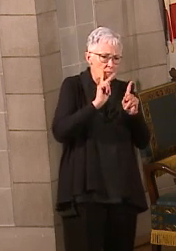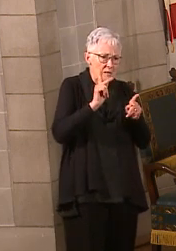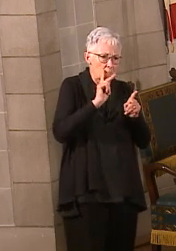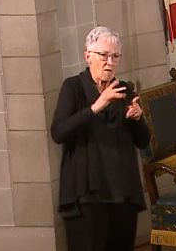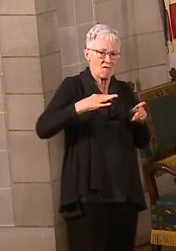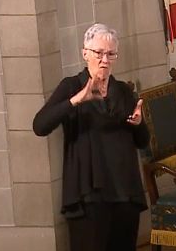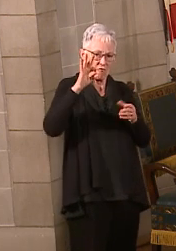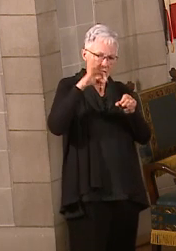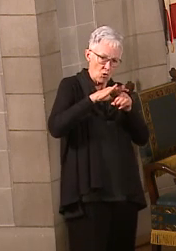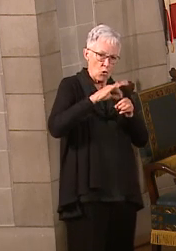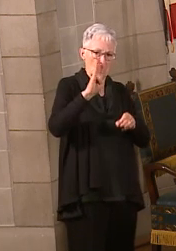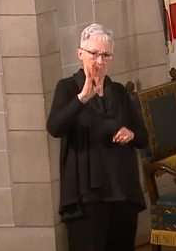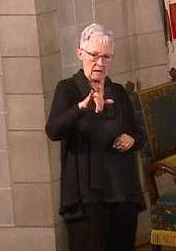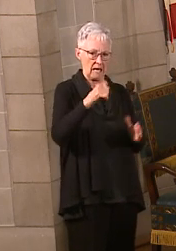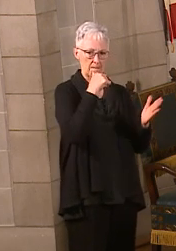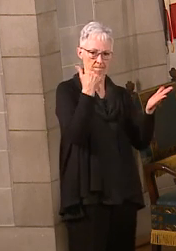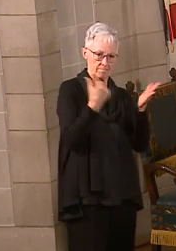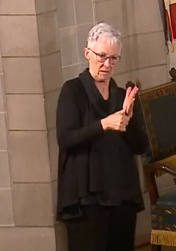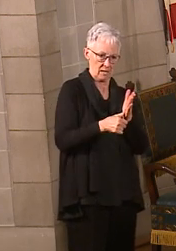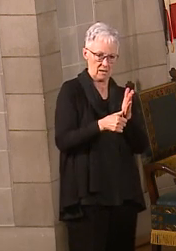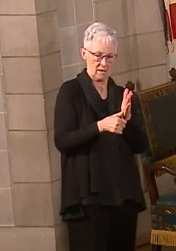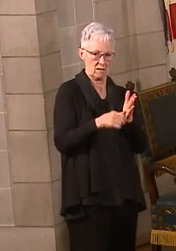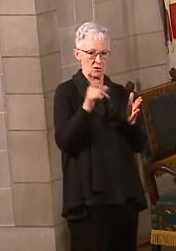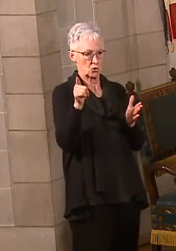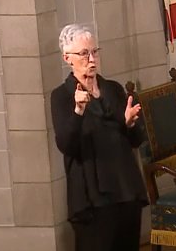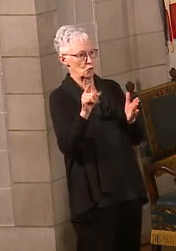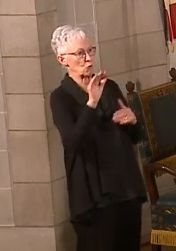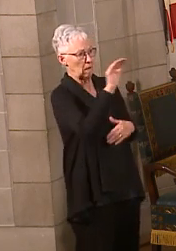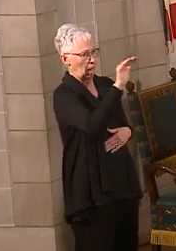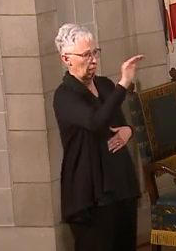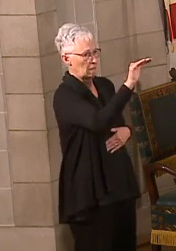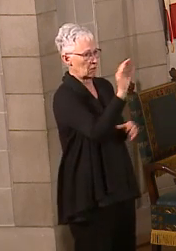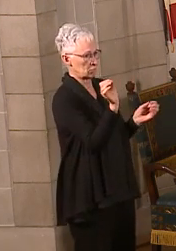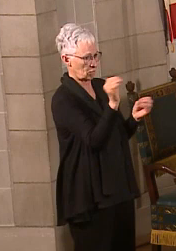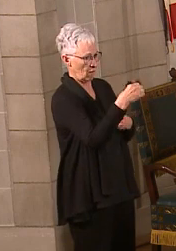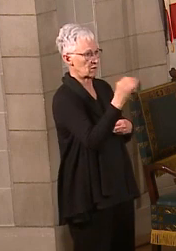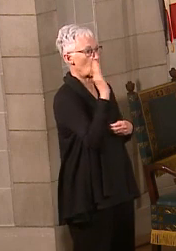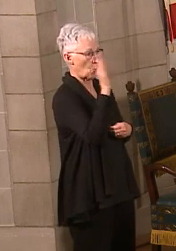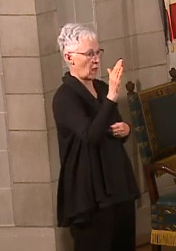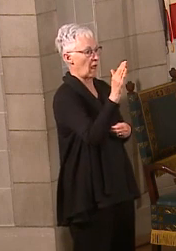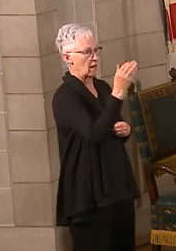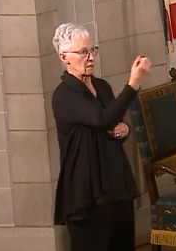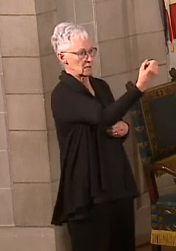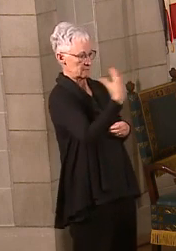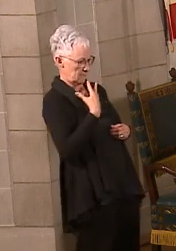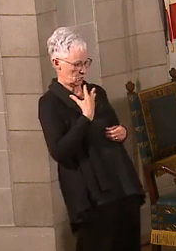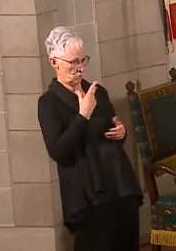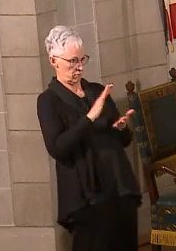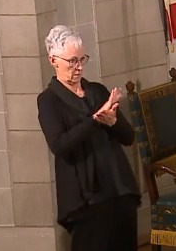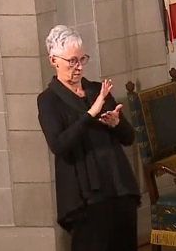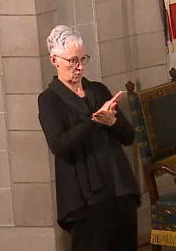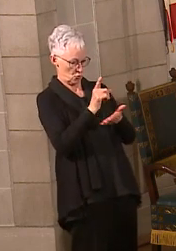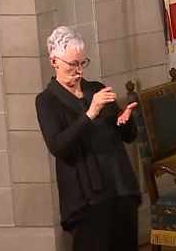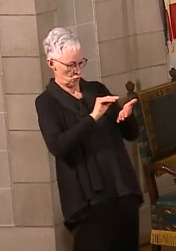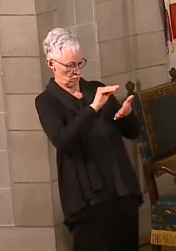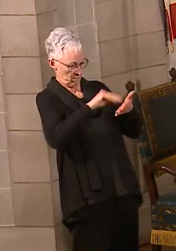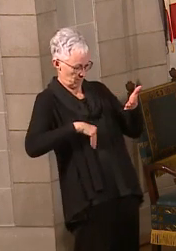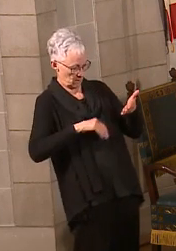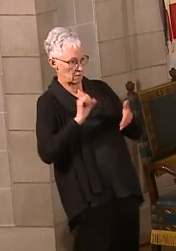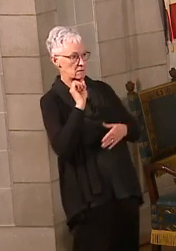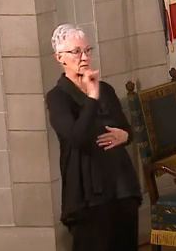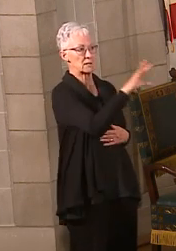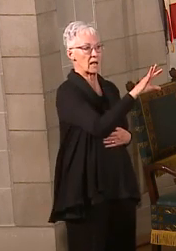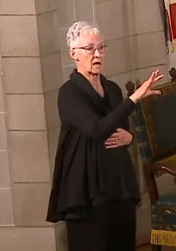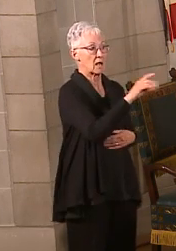mail it in, you can drop it off in your county drop box. That would be the way to be able to get that done ahead of time. It's a great way to participate.